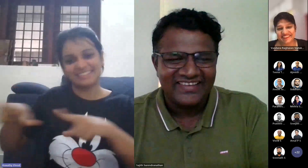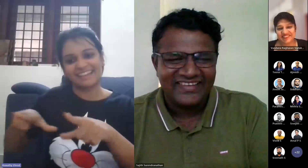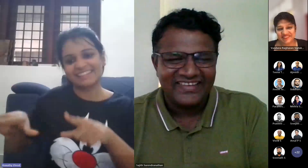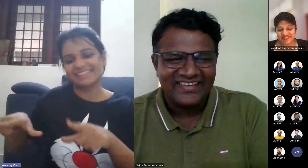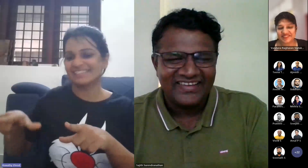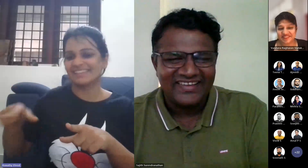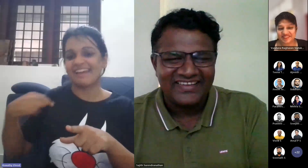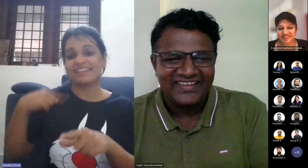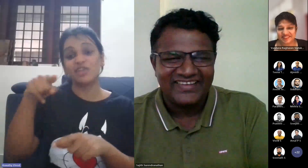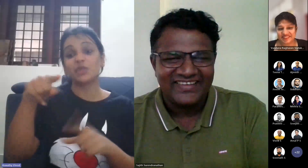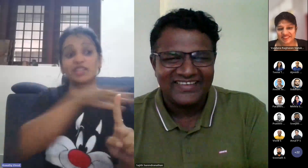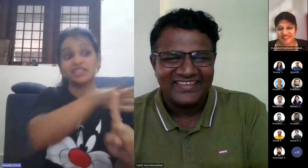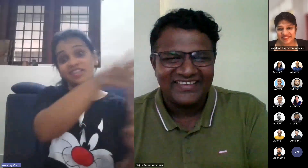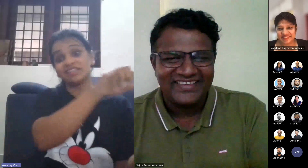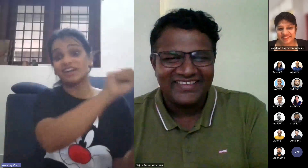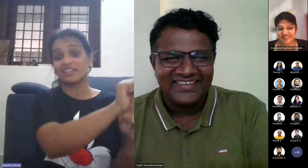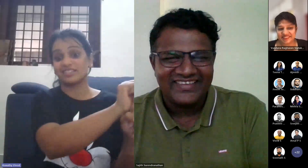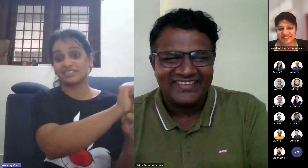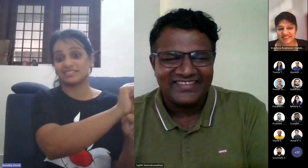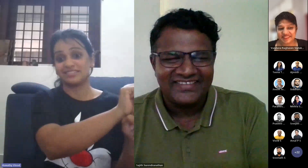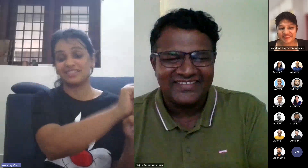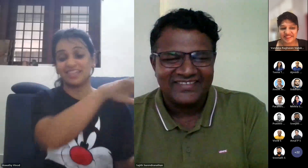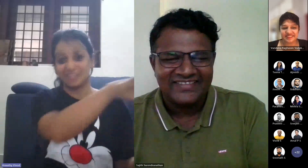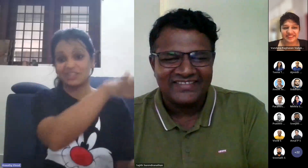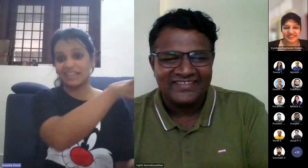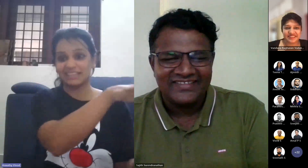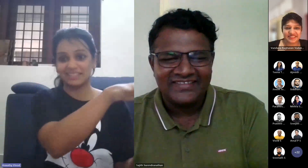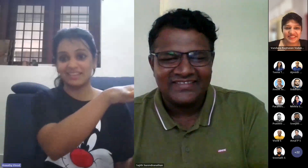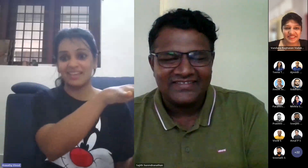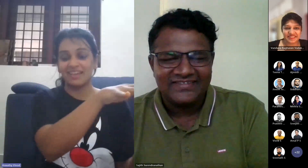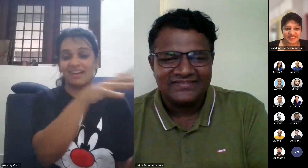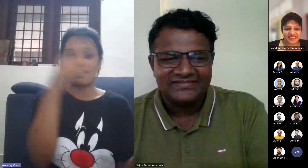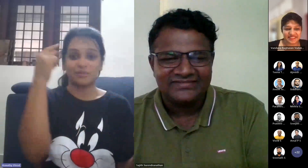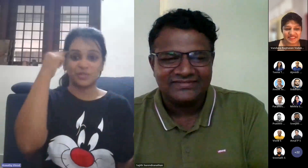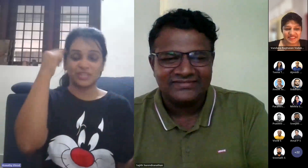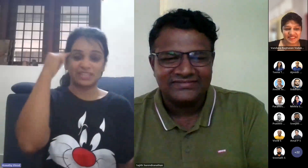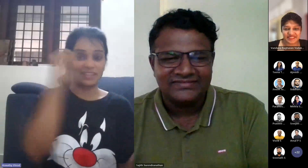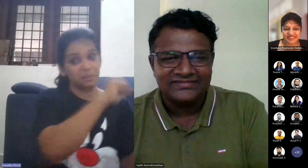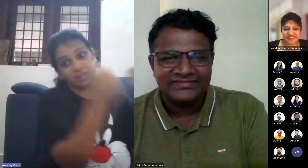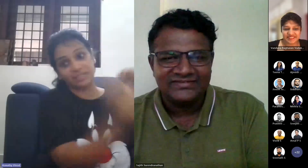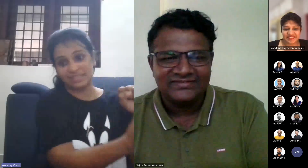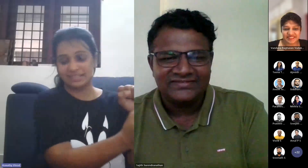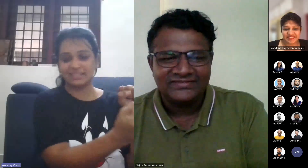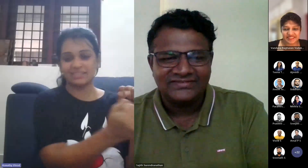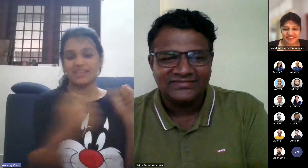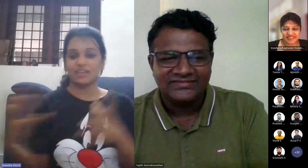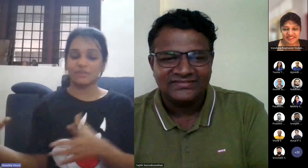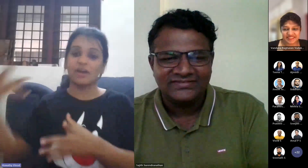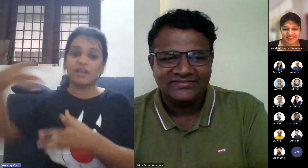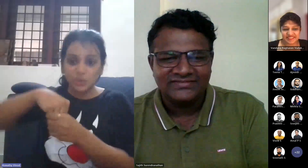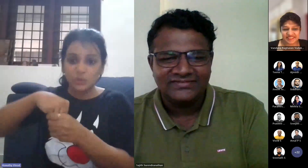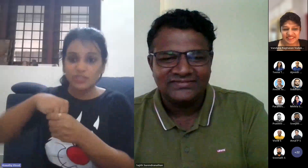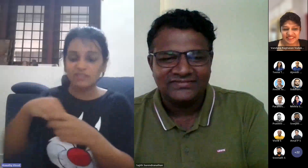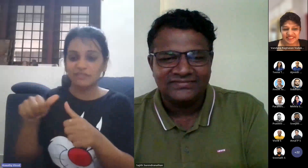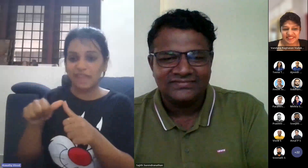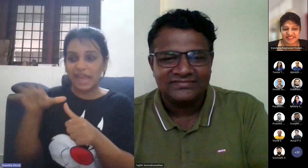as designers, I think you are changing the culture in society. You're changing their mindsets. If you